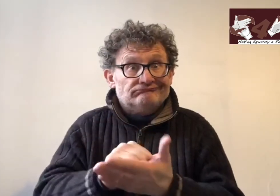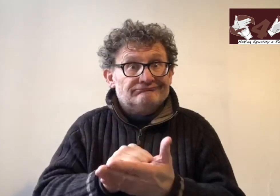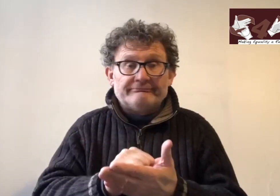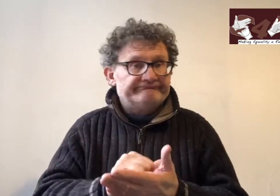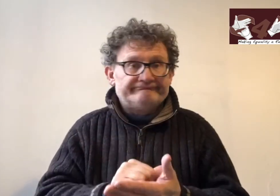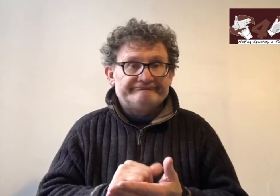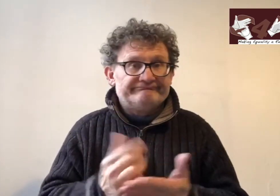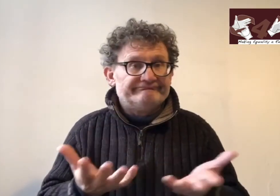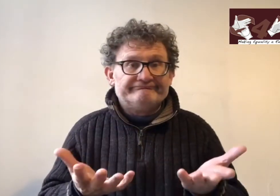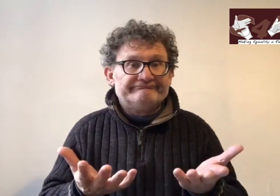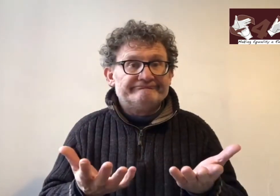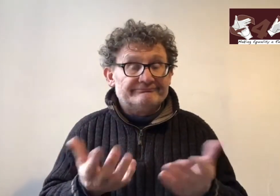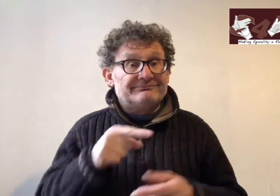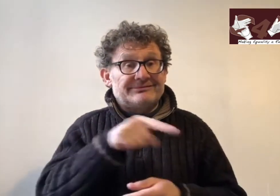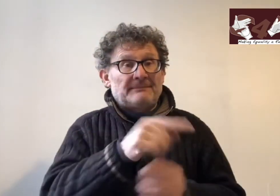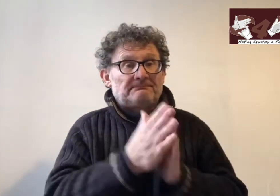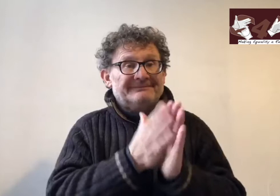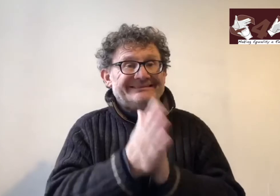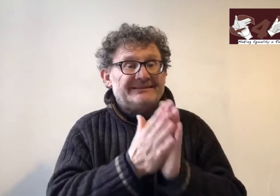done any additional skills in how to translate.